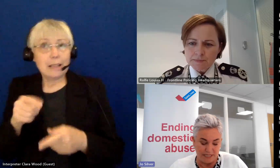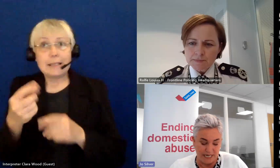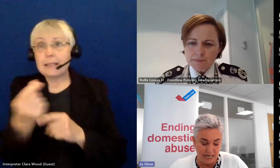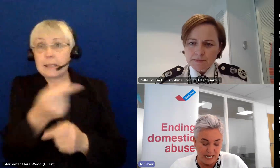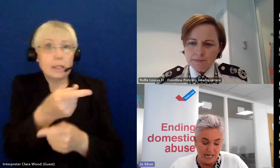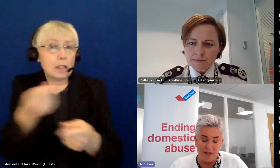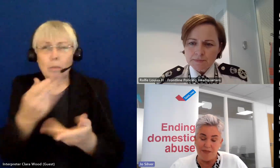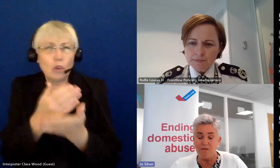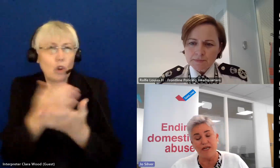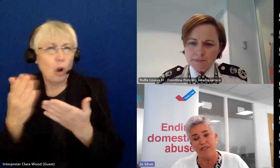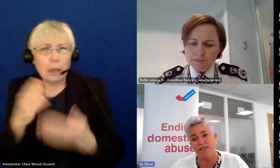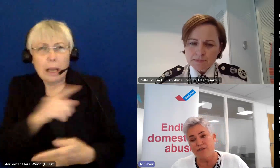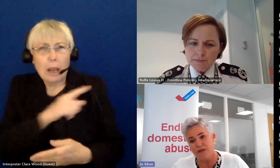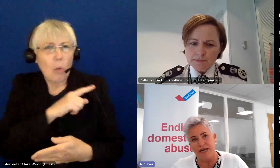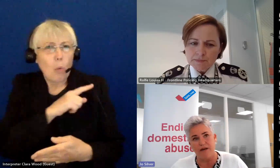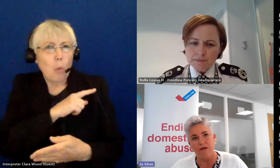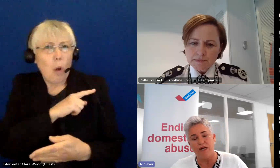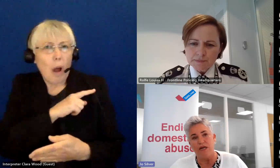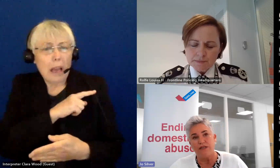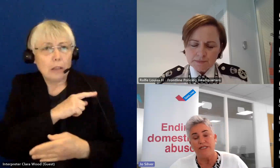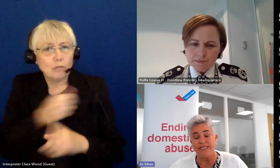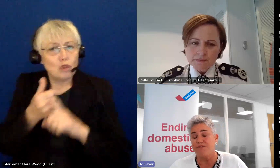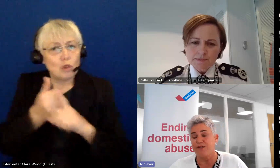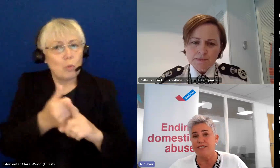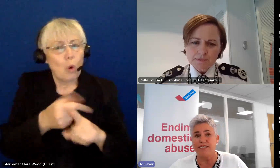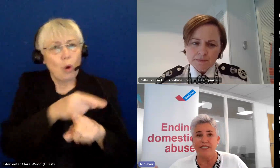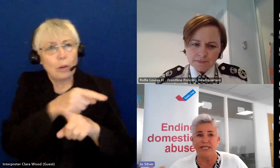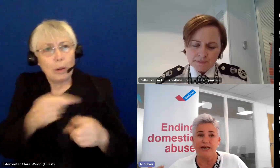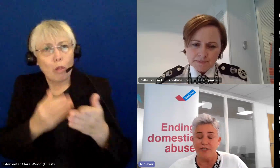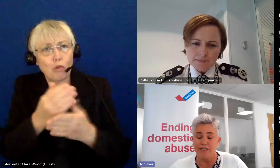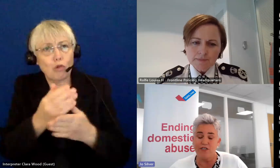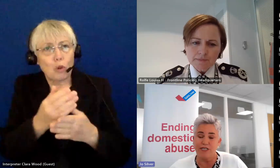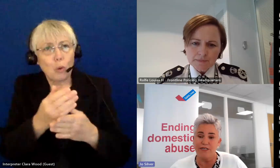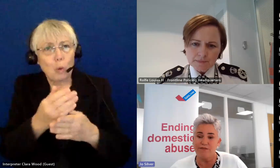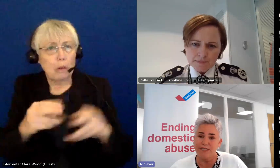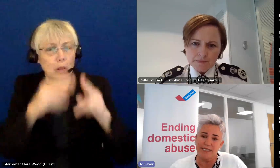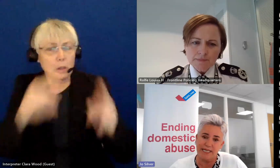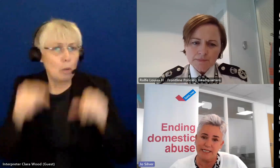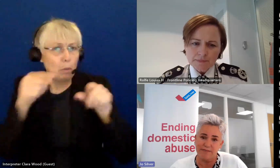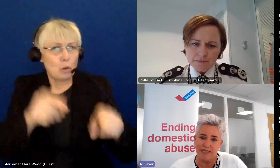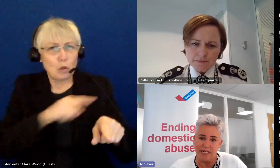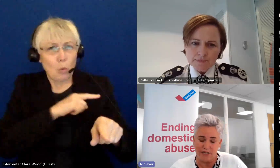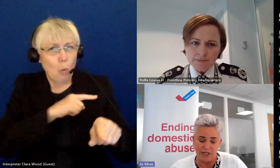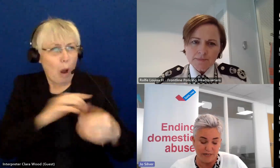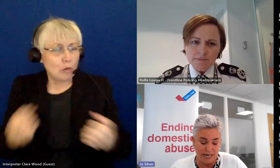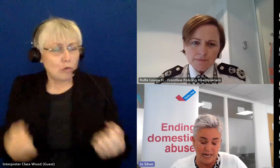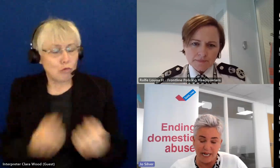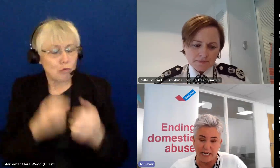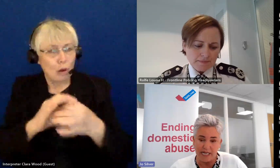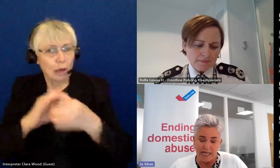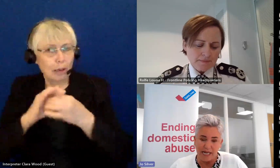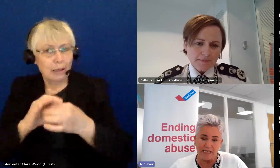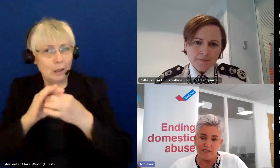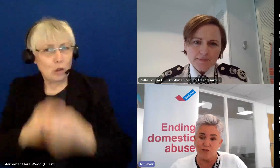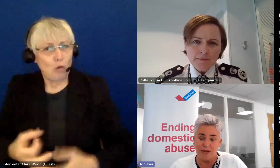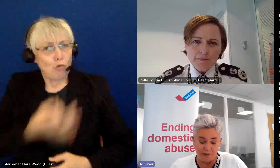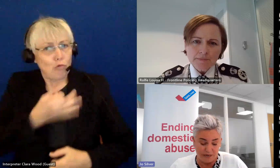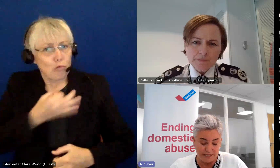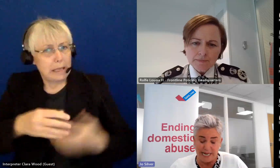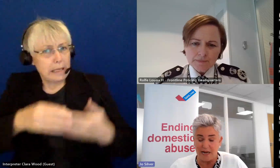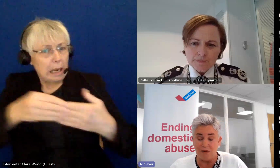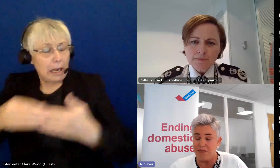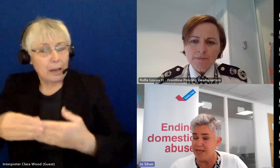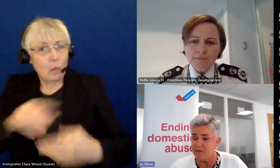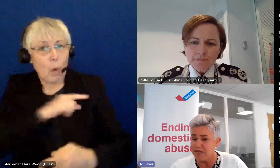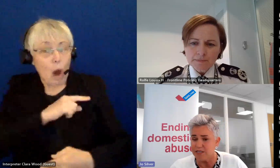for everybody. And then we're going to talk about the difference and the evolution of risk assessment in the UK and where